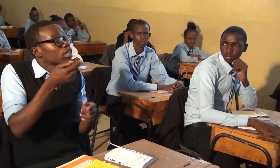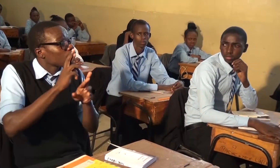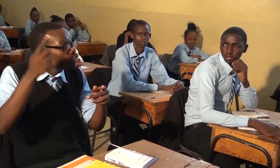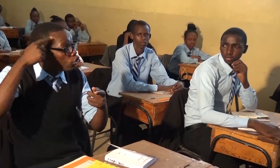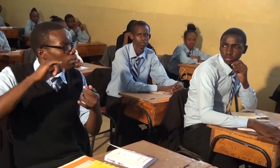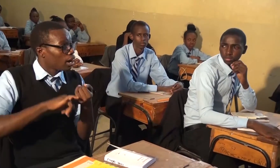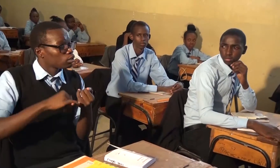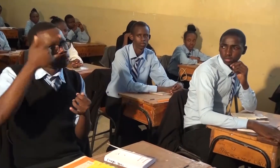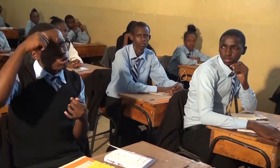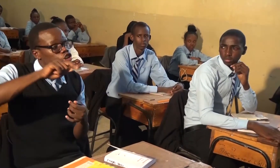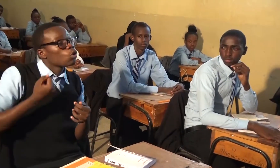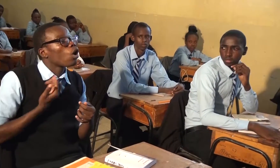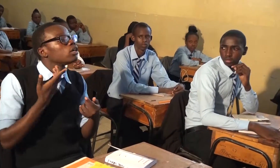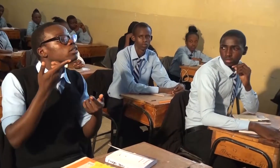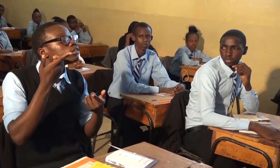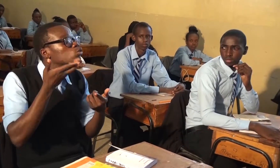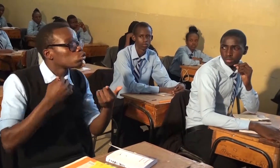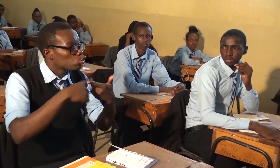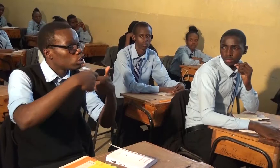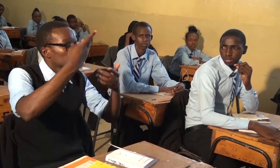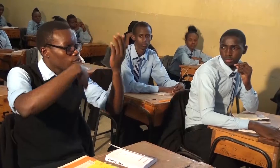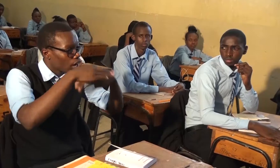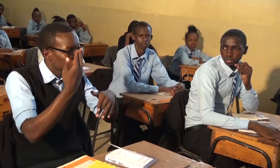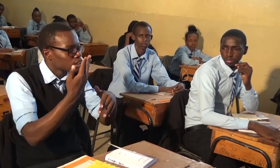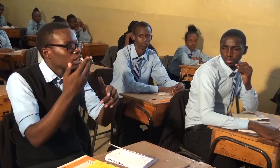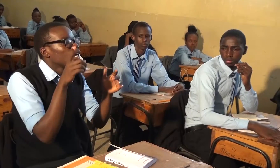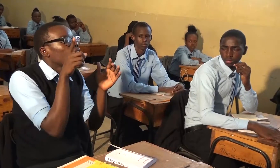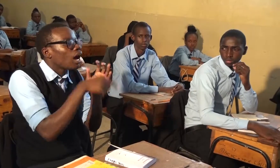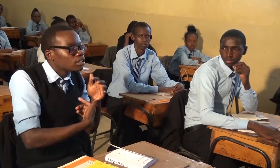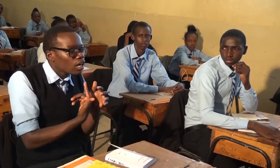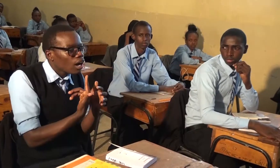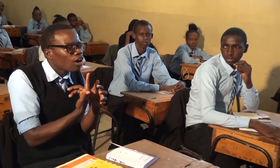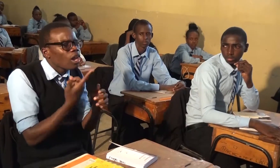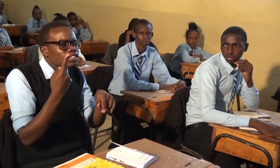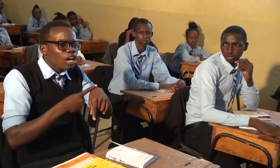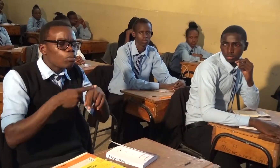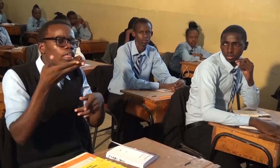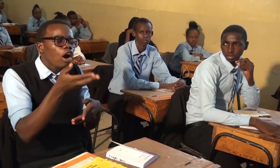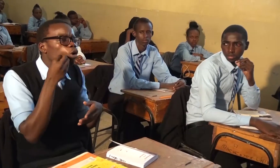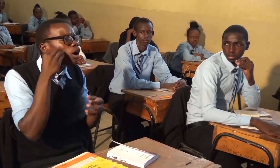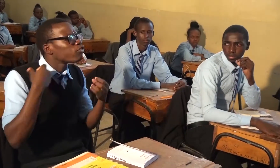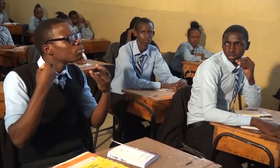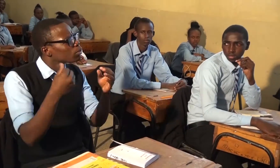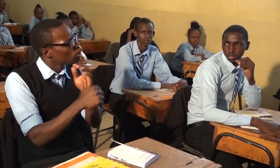it up for my put it what drone device. Like, I have my